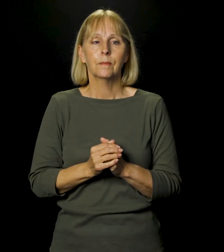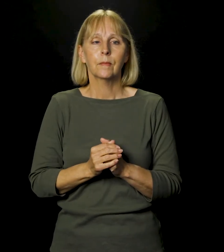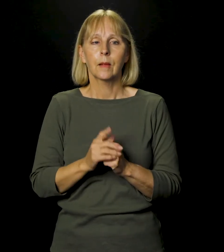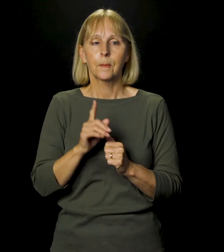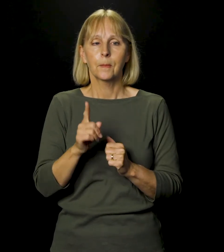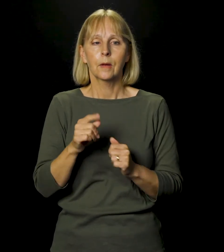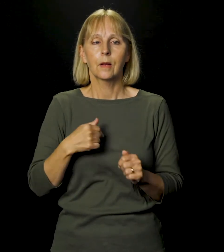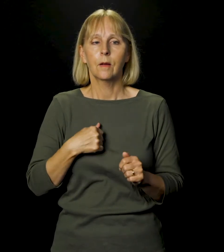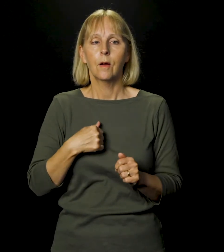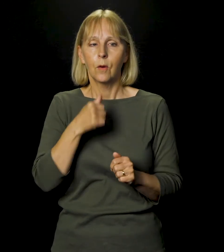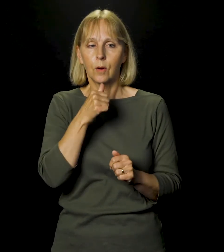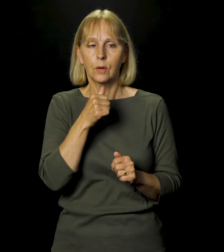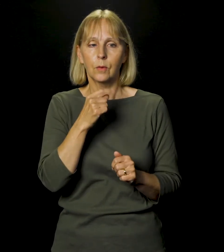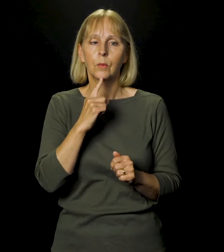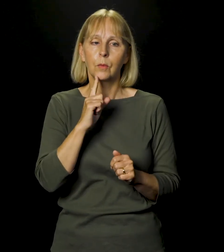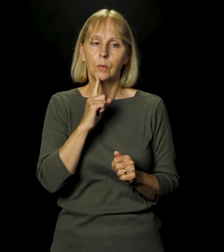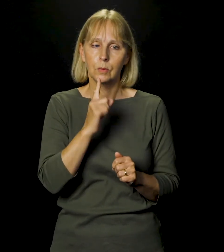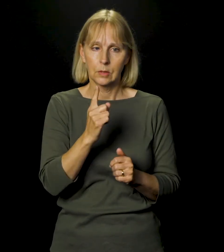But I just want to share with you this.